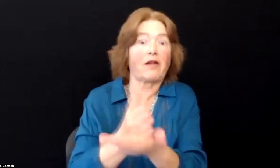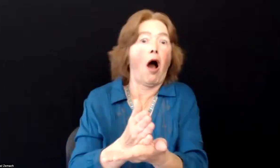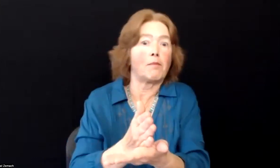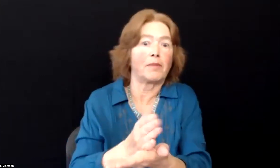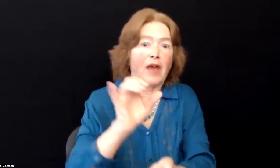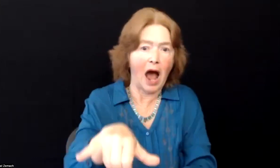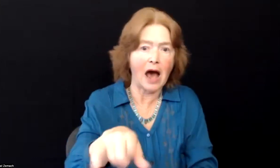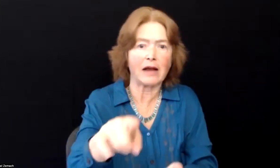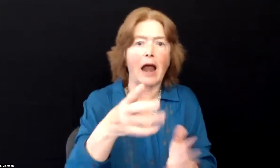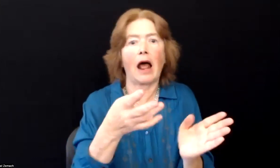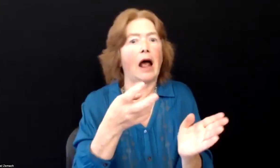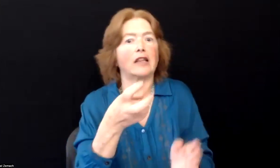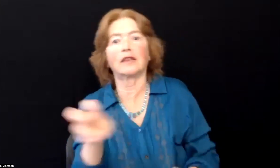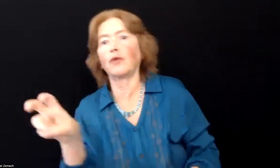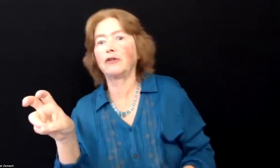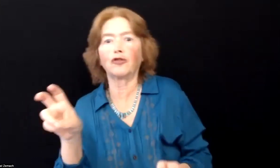to you, don't give up.